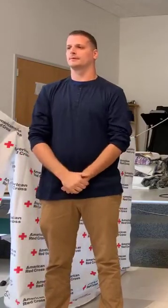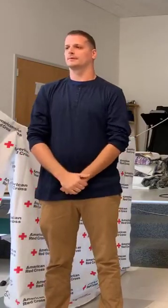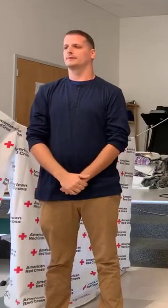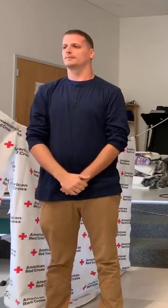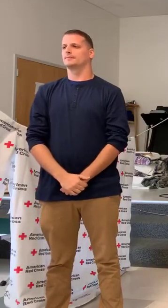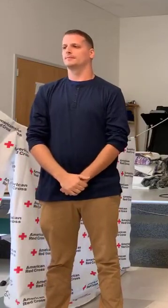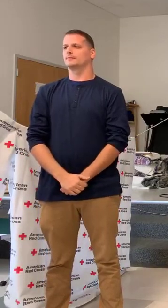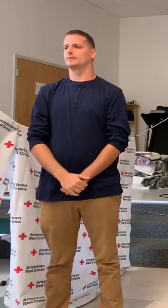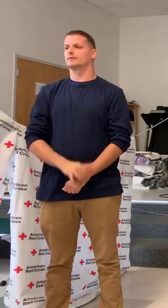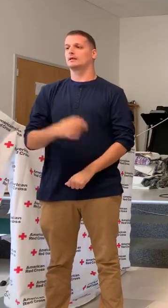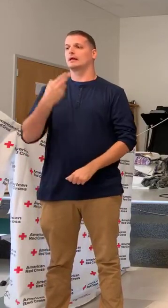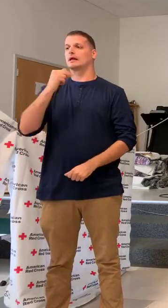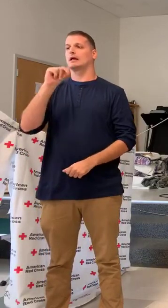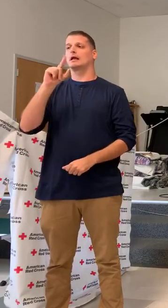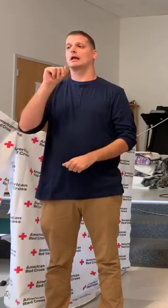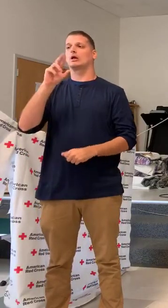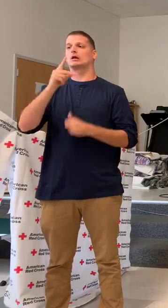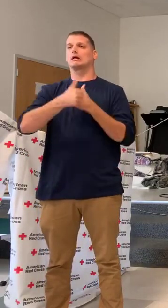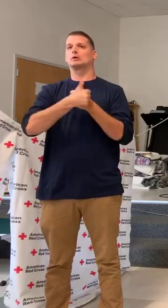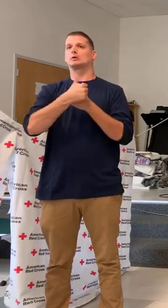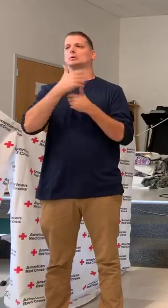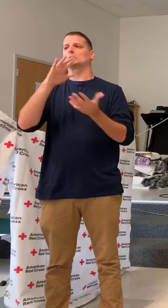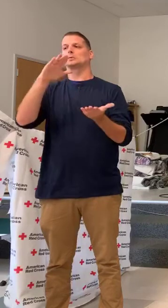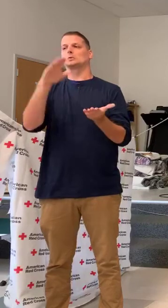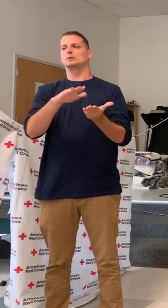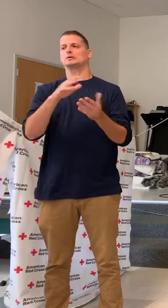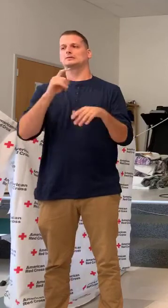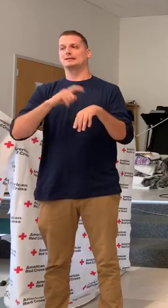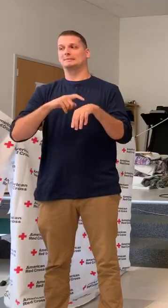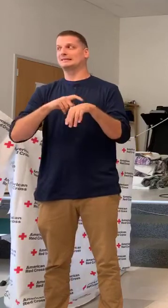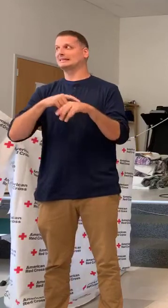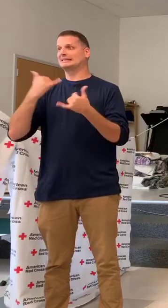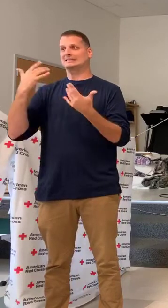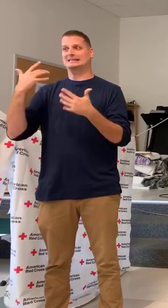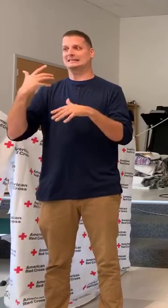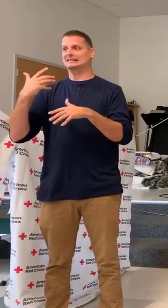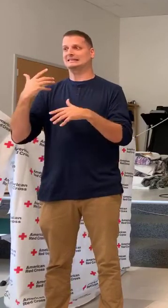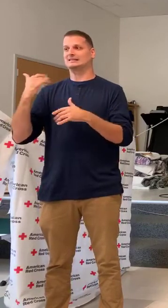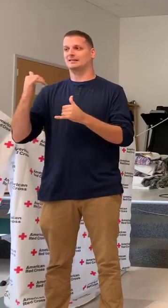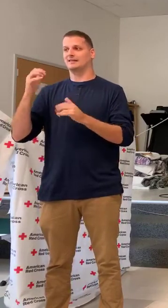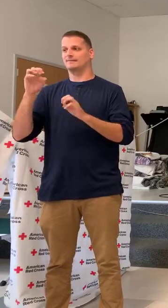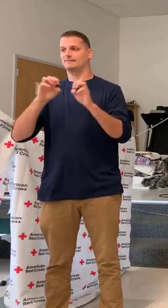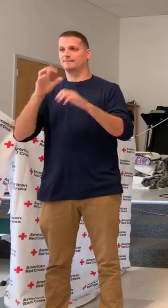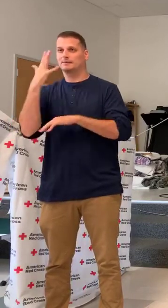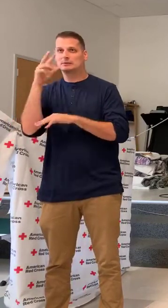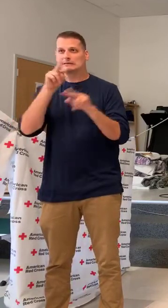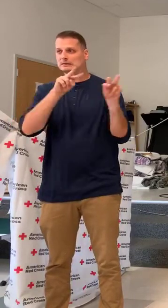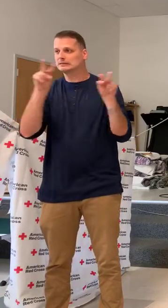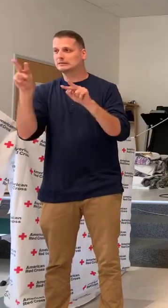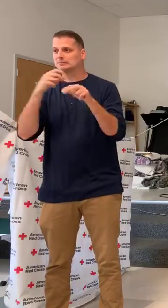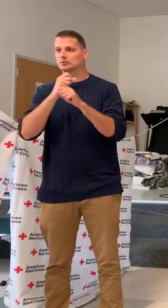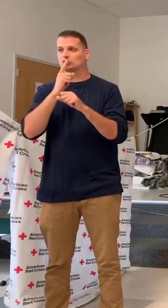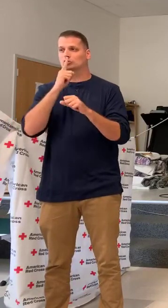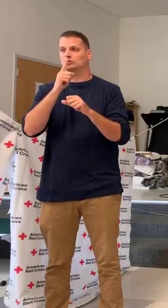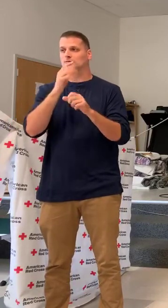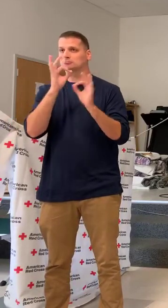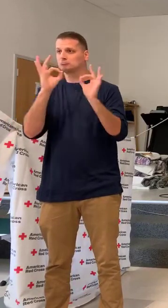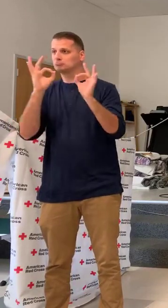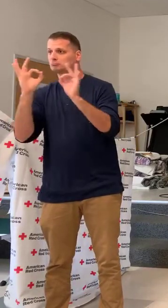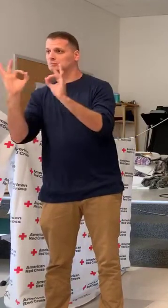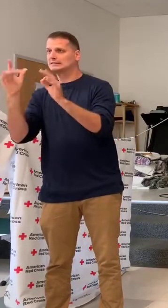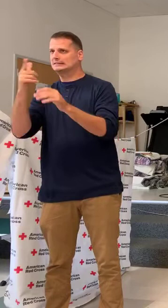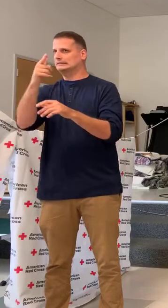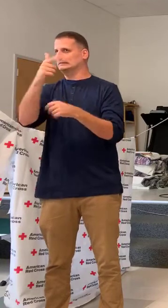reduction is very time-consuming. We have to evaluate the trees all around properties. We have to be able to fell them safely so that we